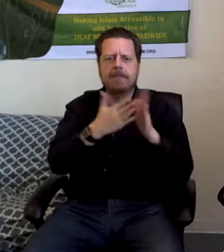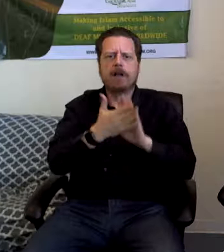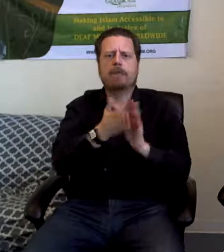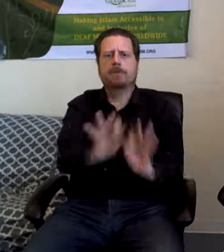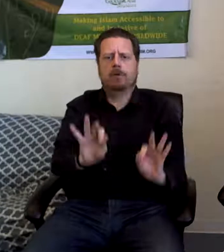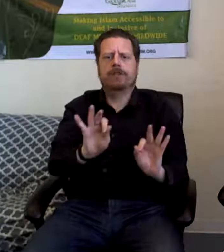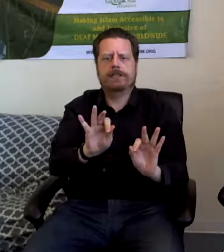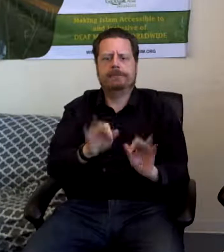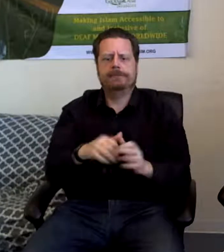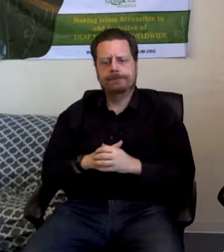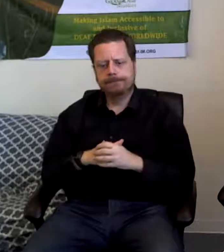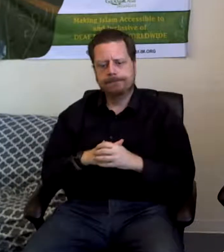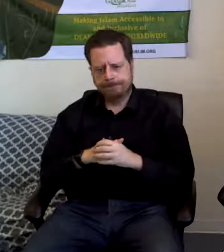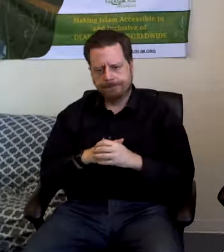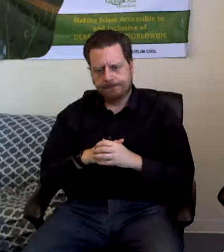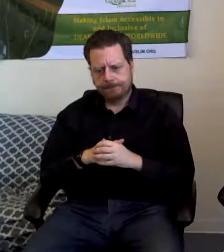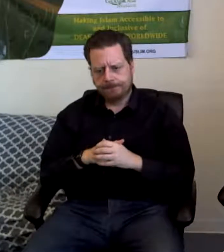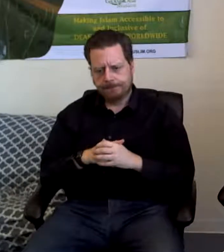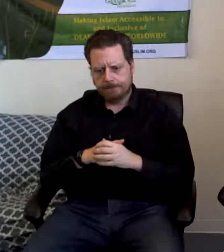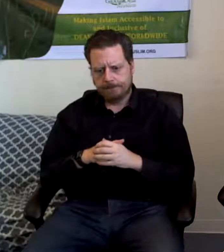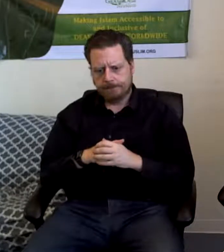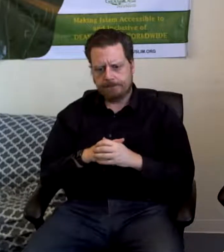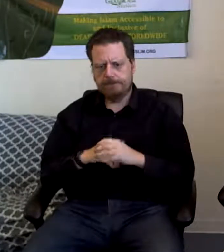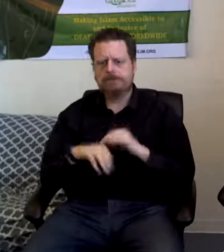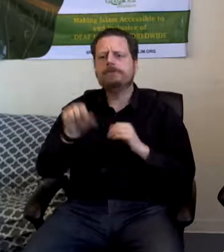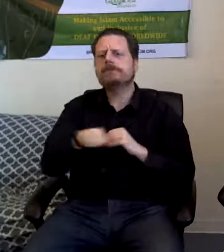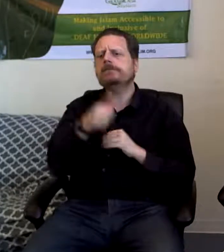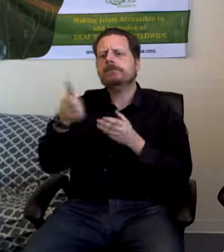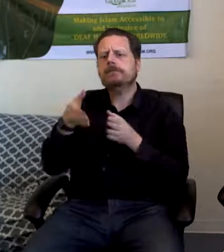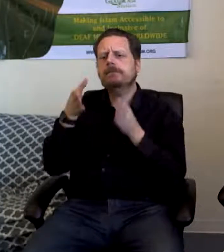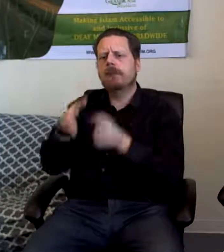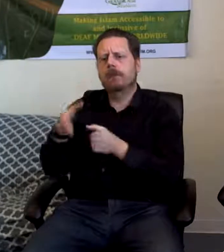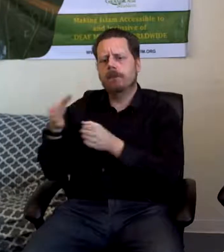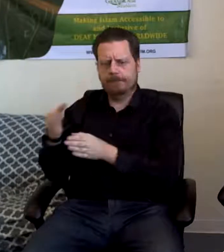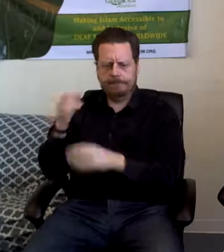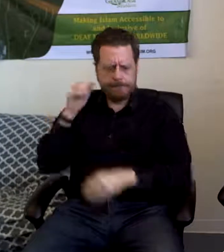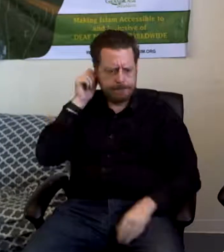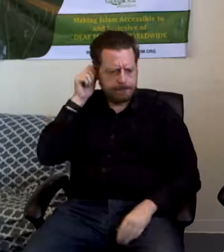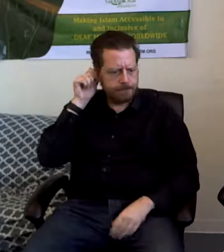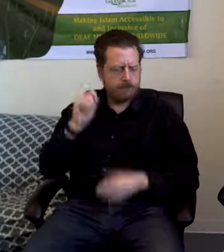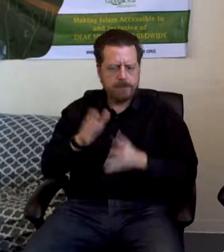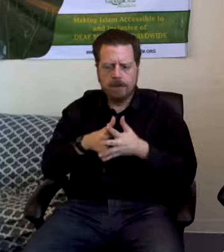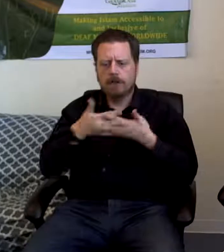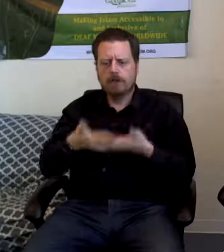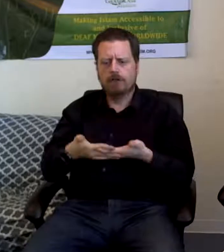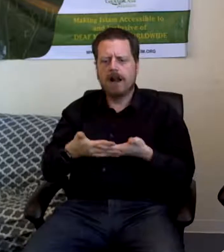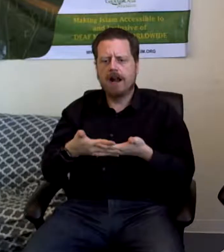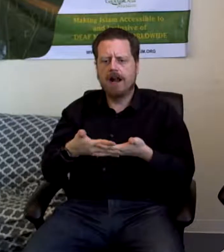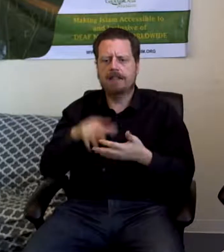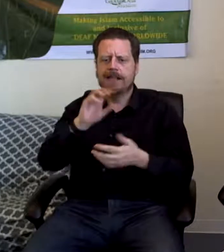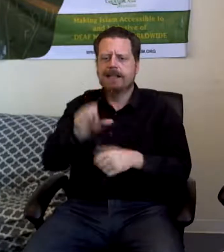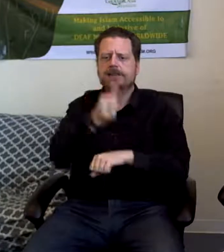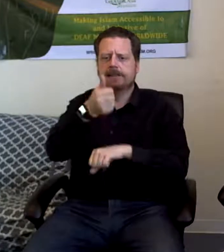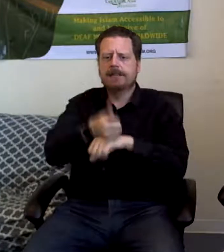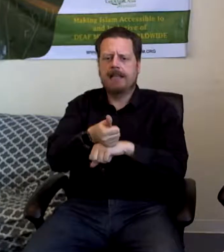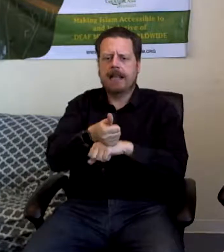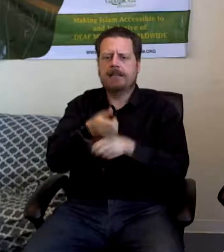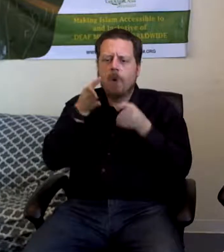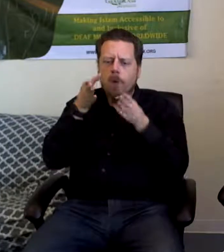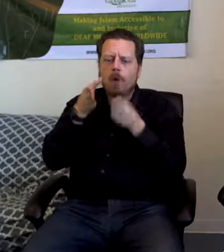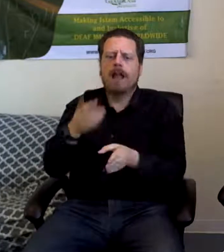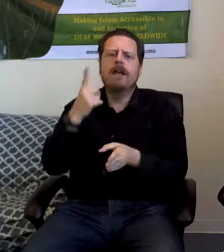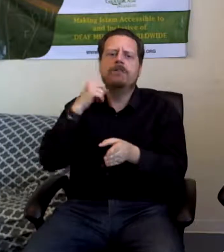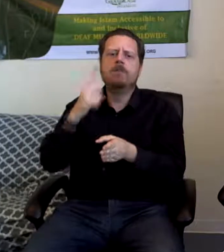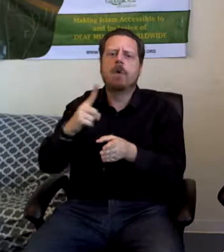free. One of the other ways that the Quran set as means to